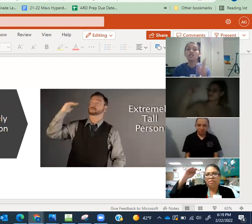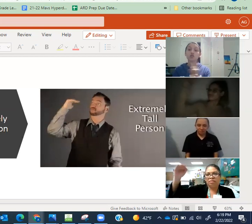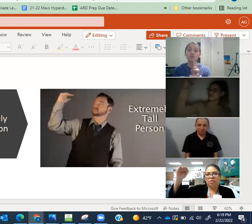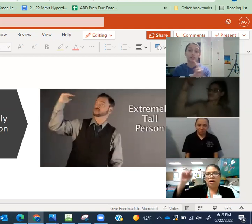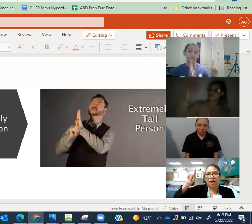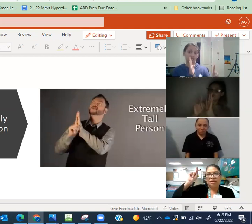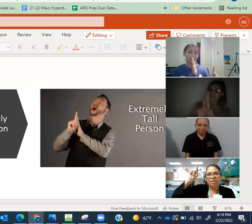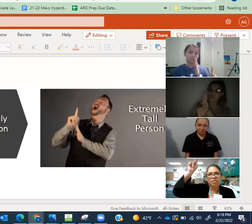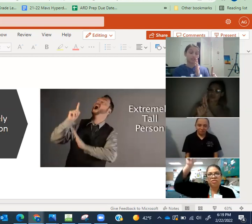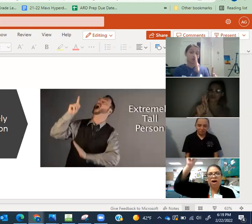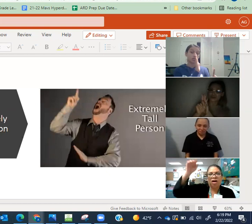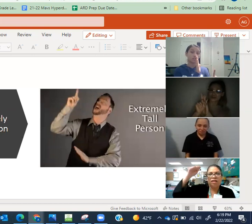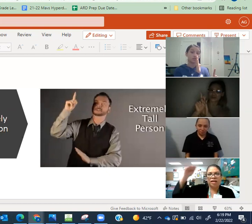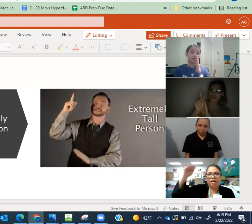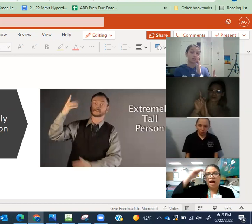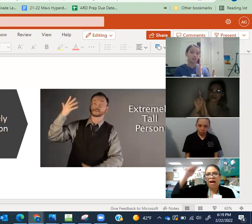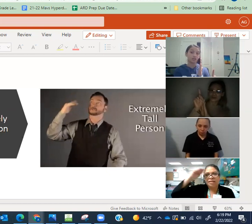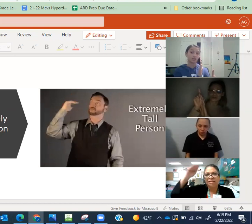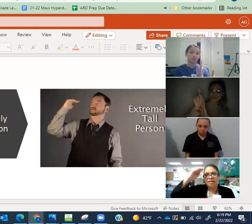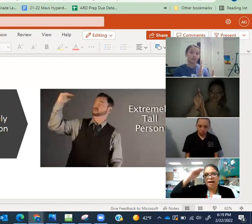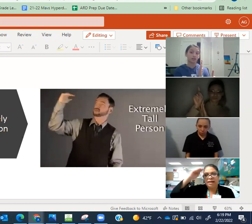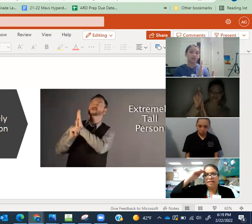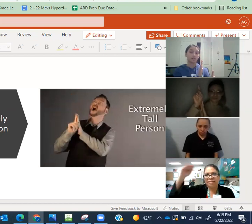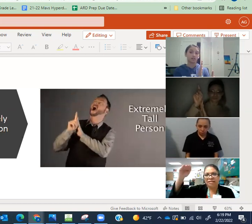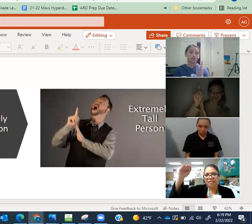So he's so using height, this. So tall, he's and using-